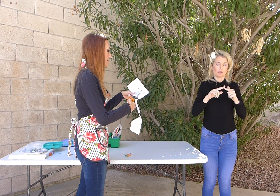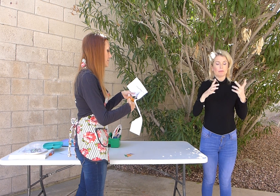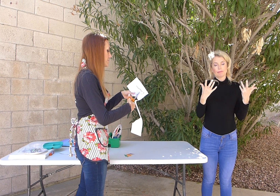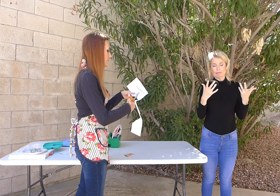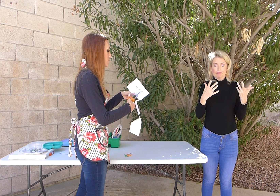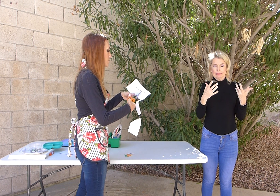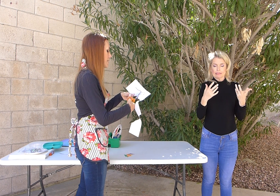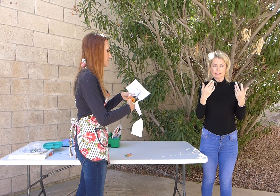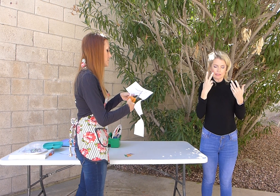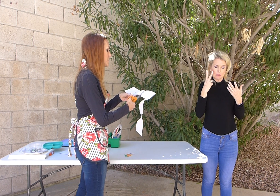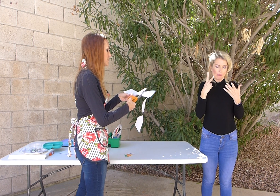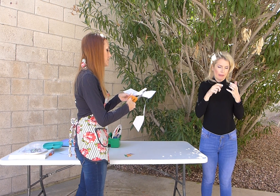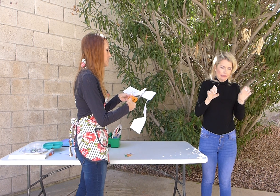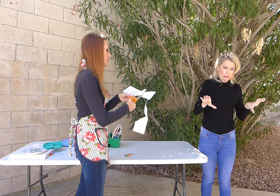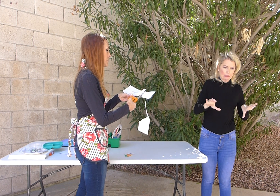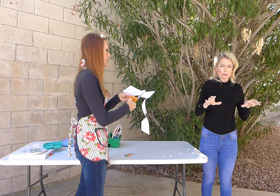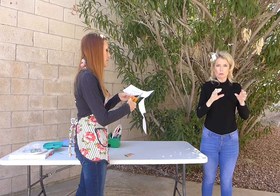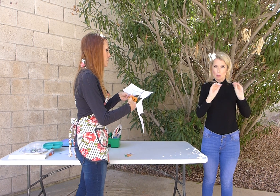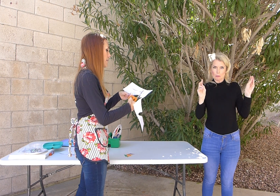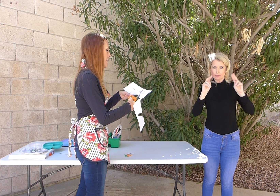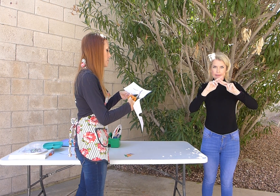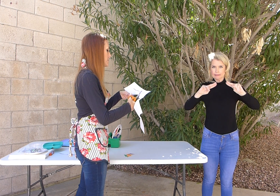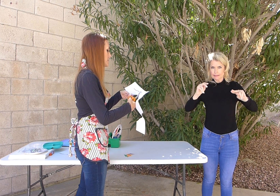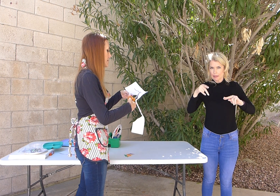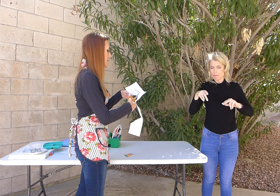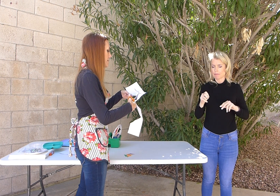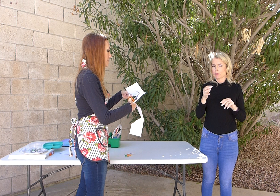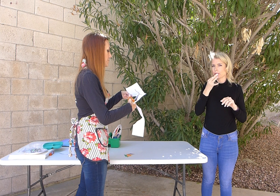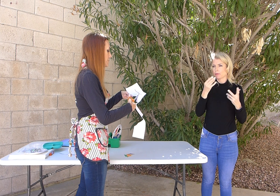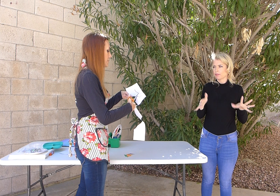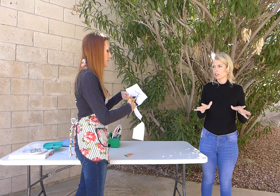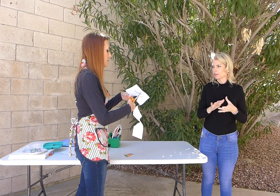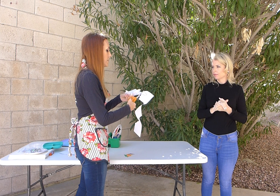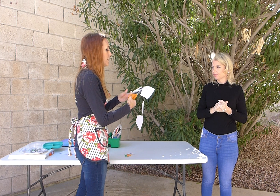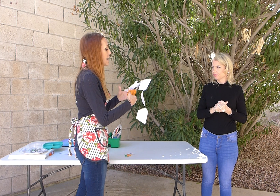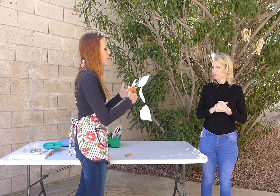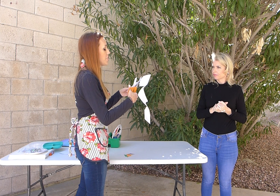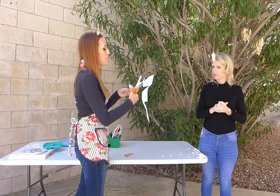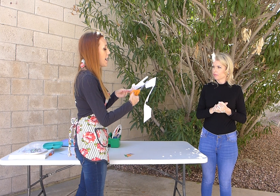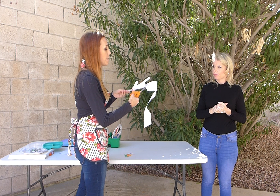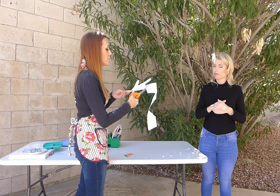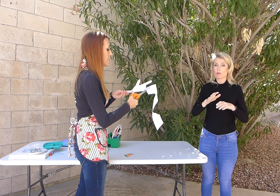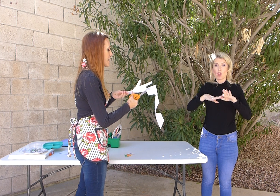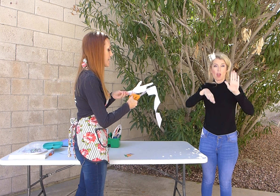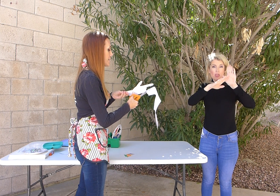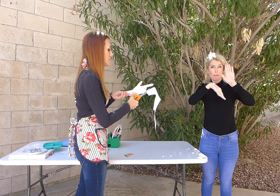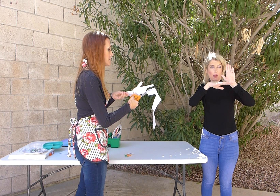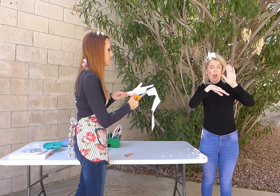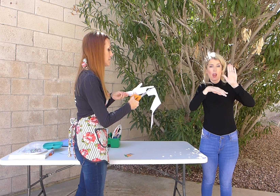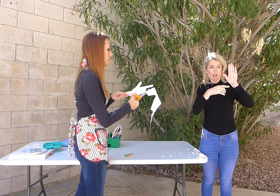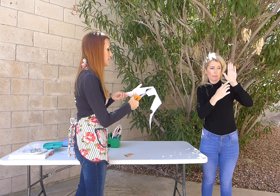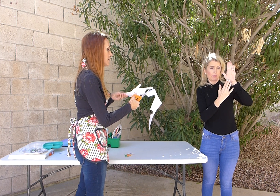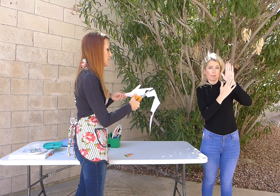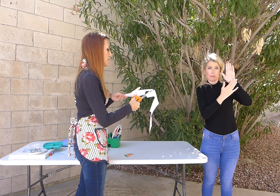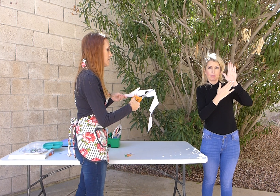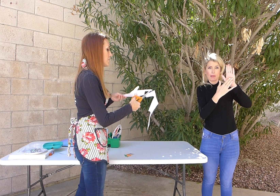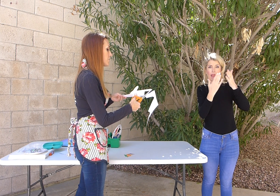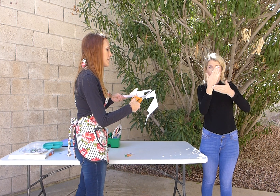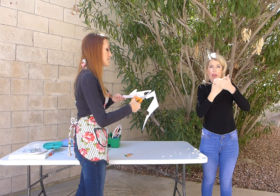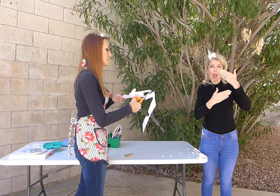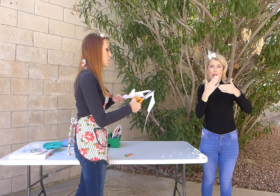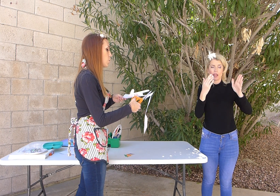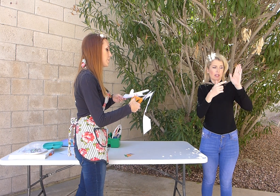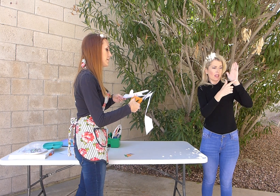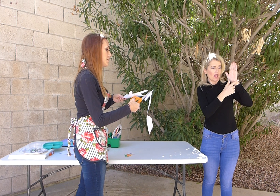if you have it, you'll be able to. Okay, I'm almost done here. Now on the bottom of my hand,